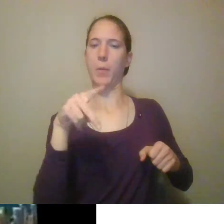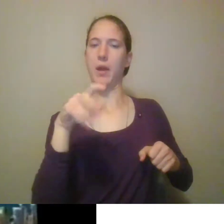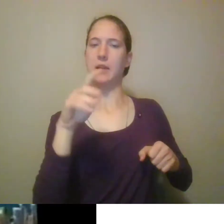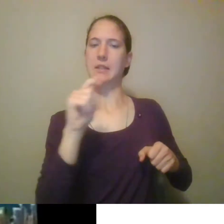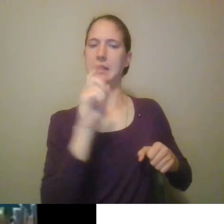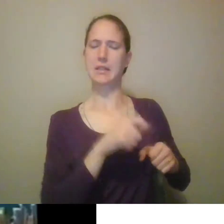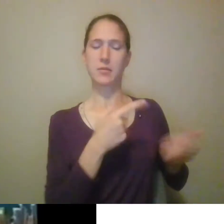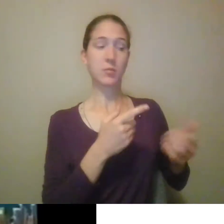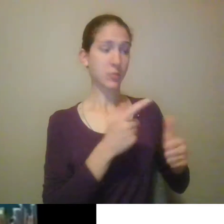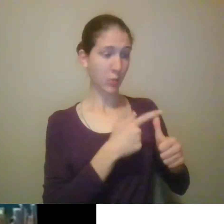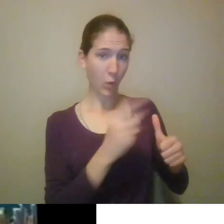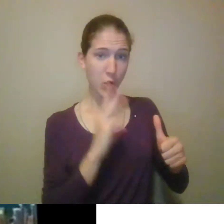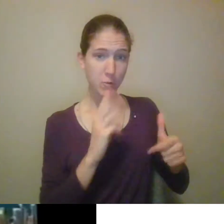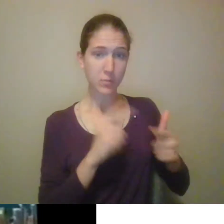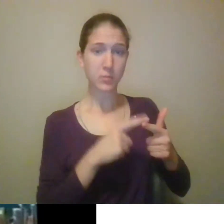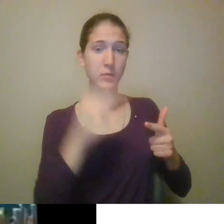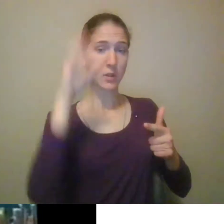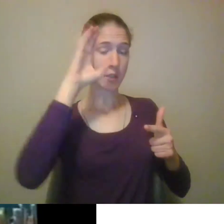Water, sunlight,